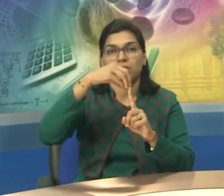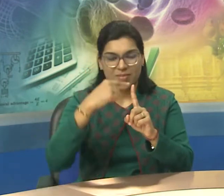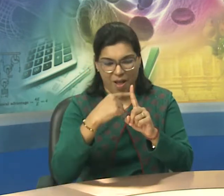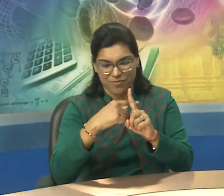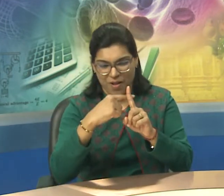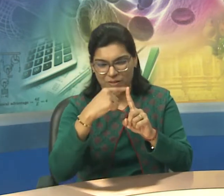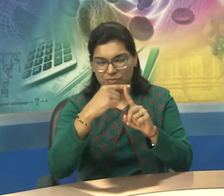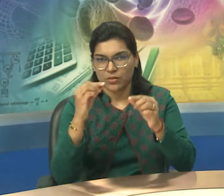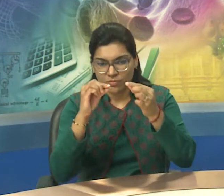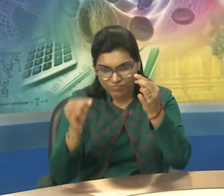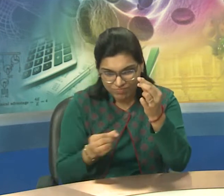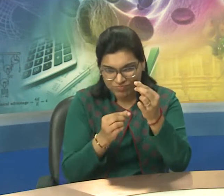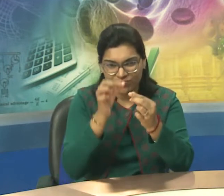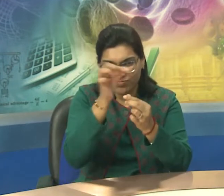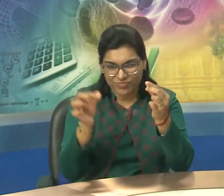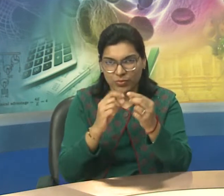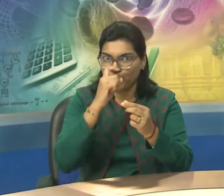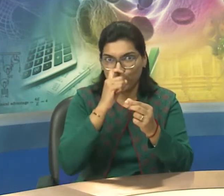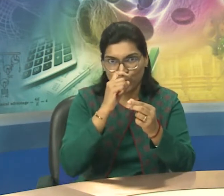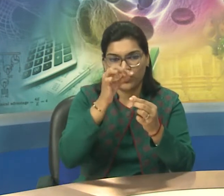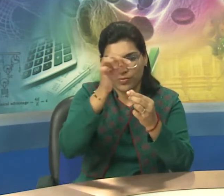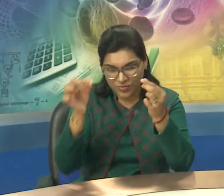companies' acquisitions,